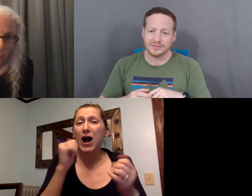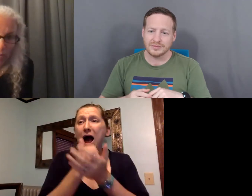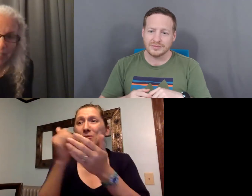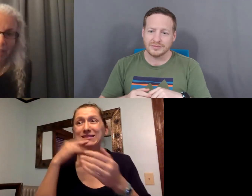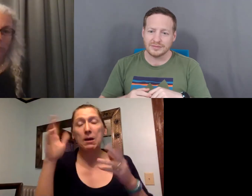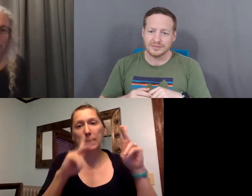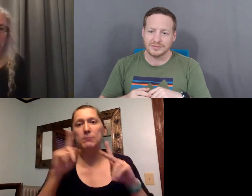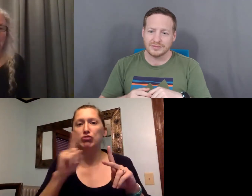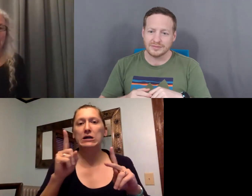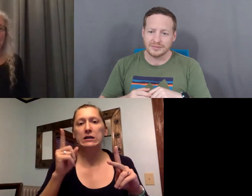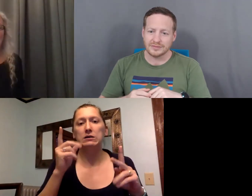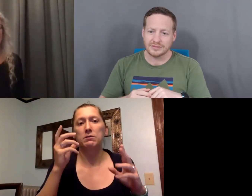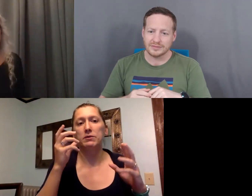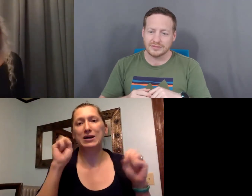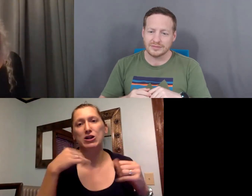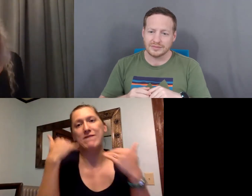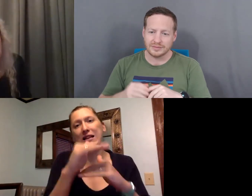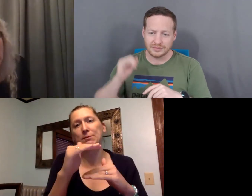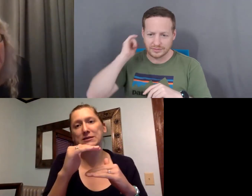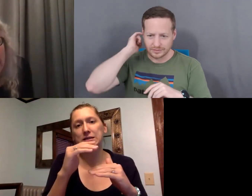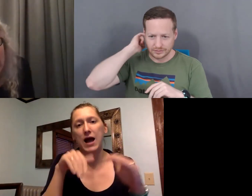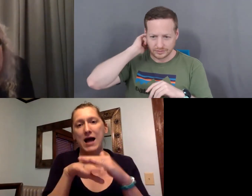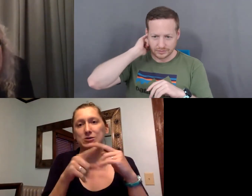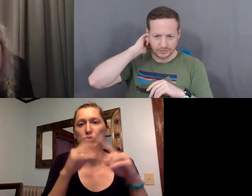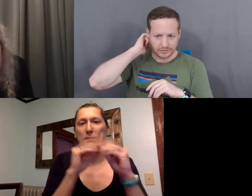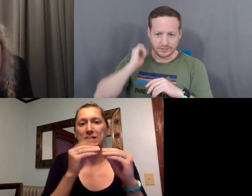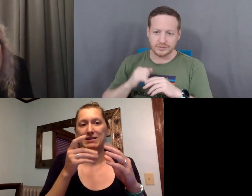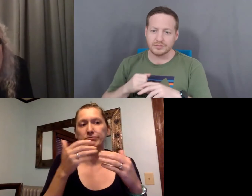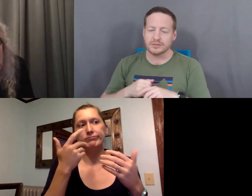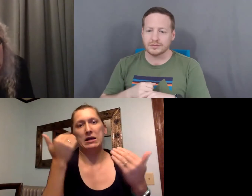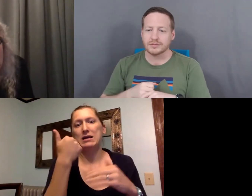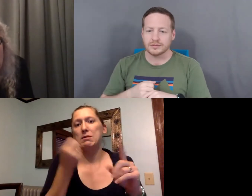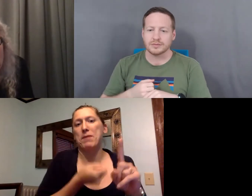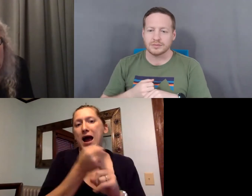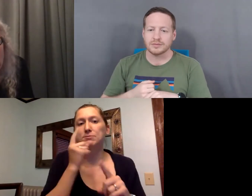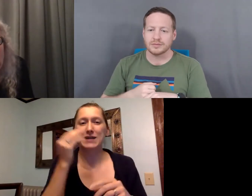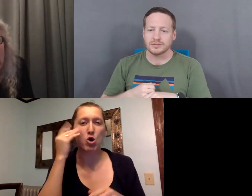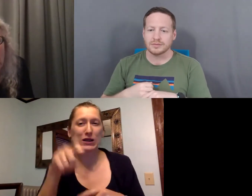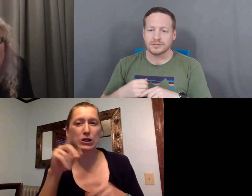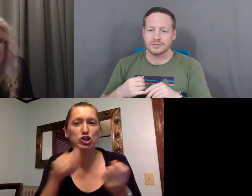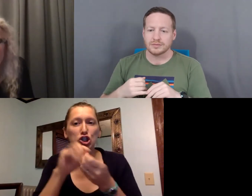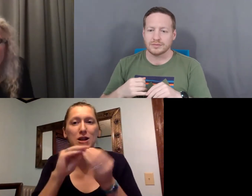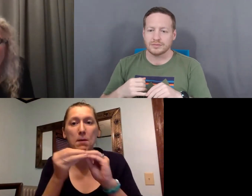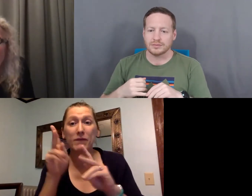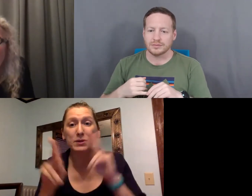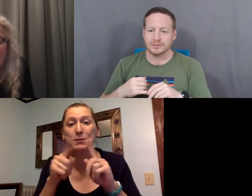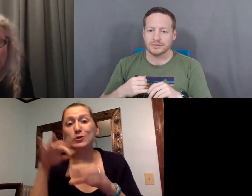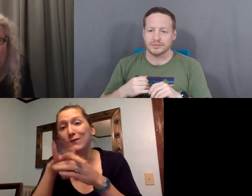wanted to tell people that, and I think there should be, maybe it's going to limit